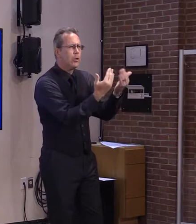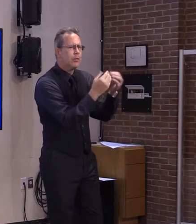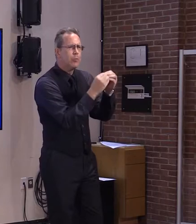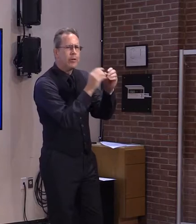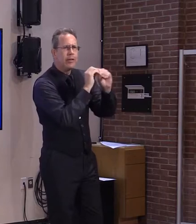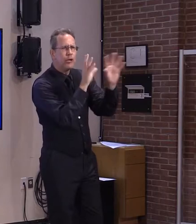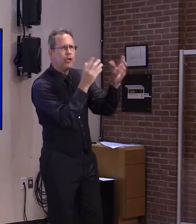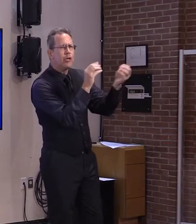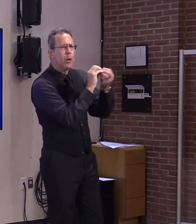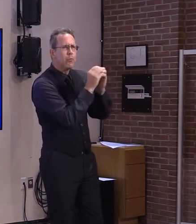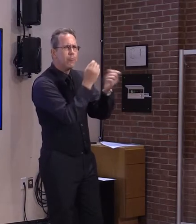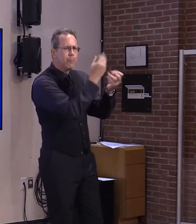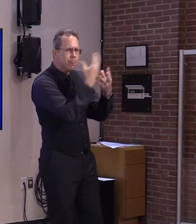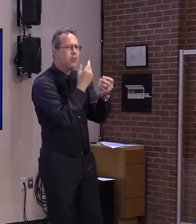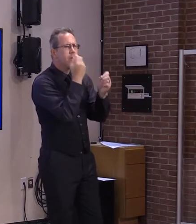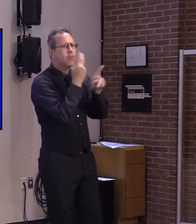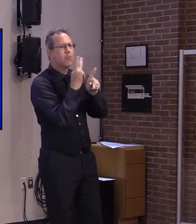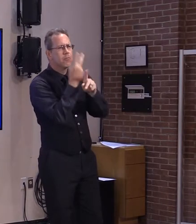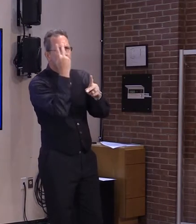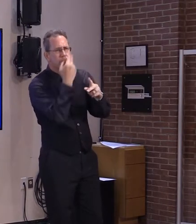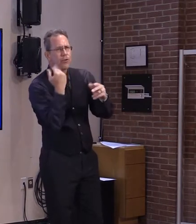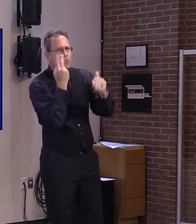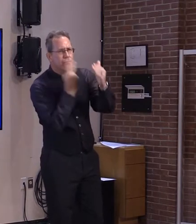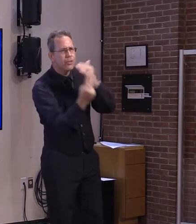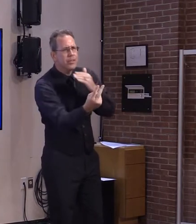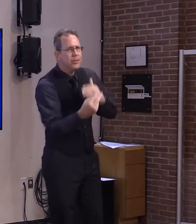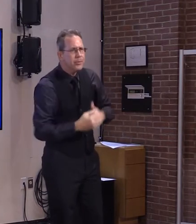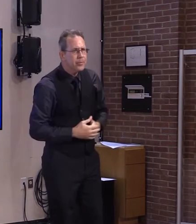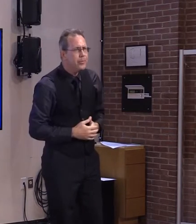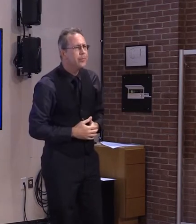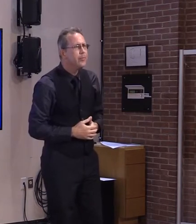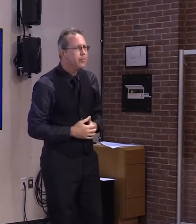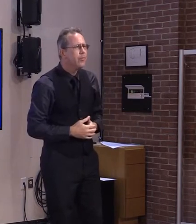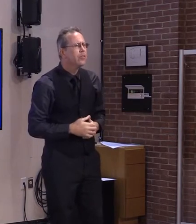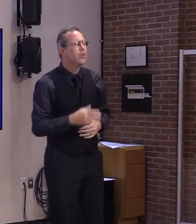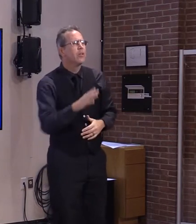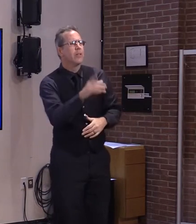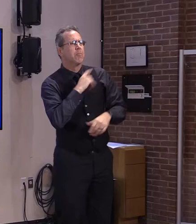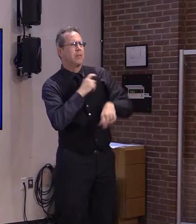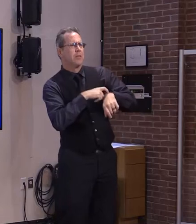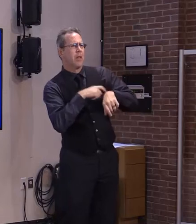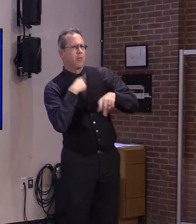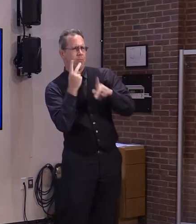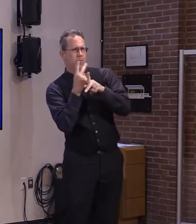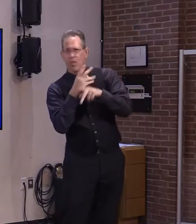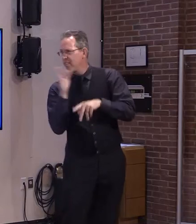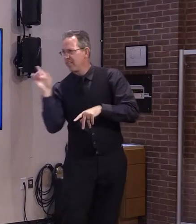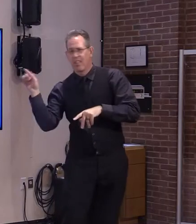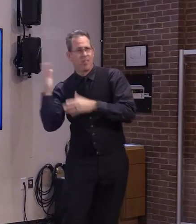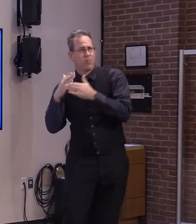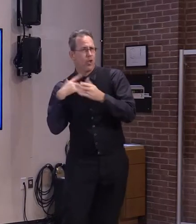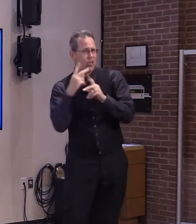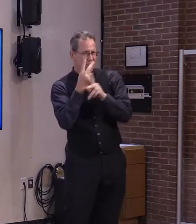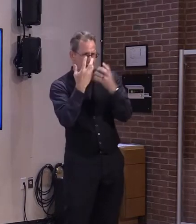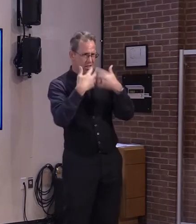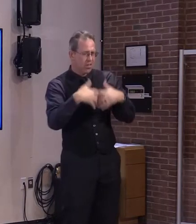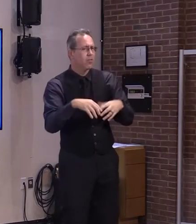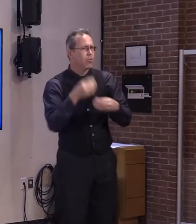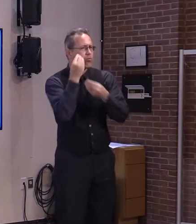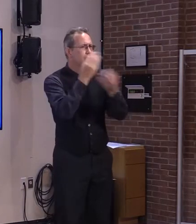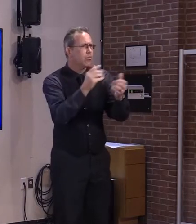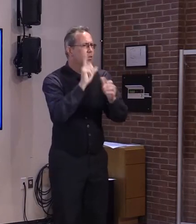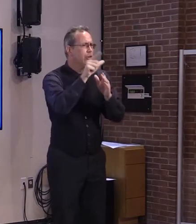again, we'll just need a little bit more time before we find out which trajectory we are on. Turning to vaccinations, you can see that we